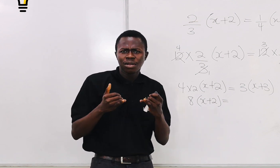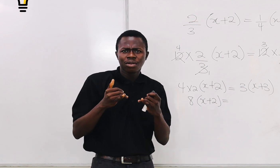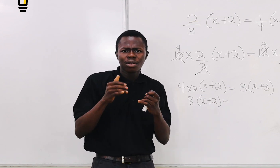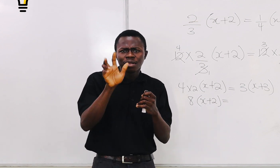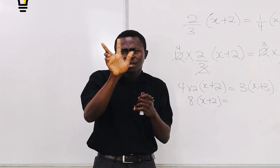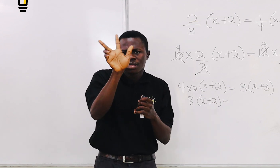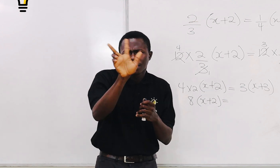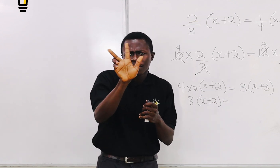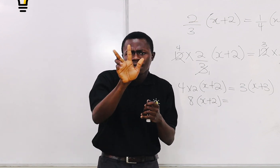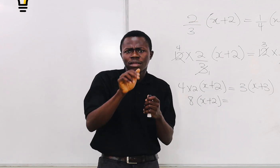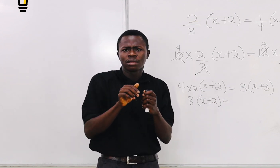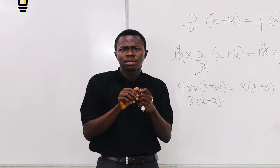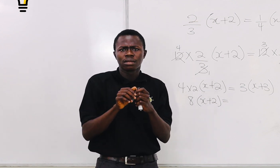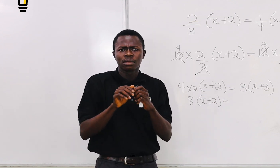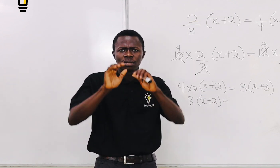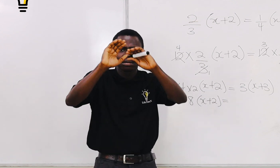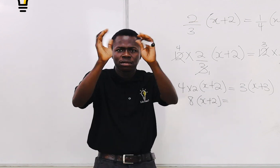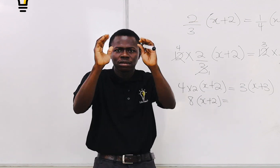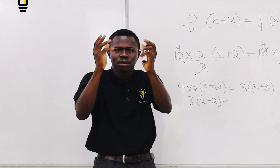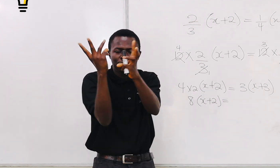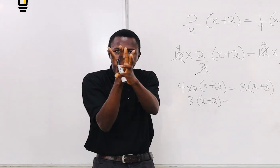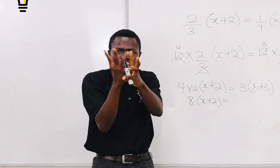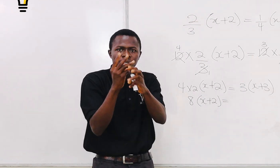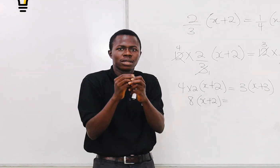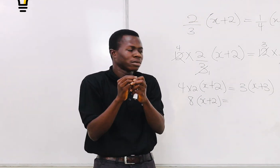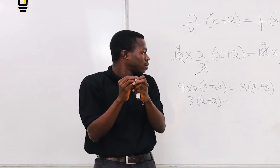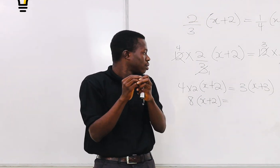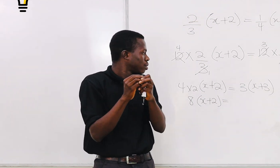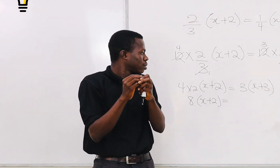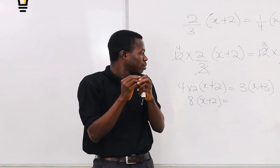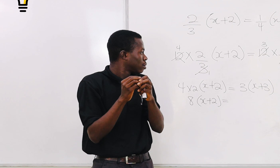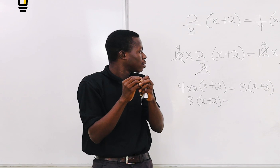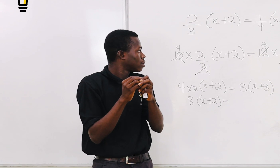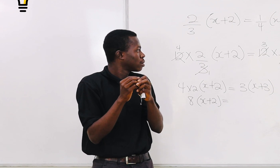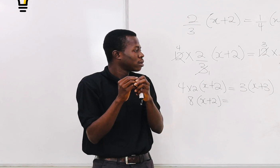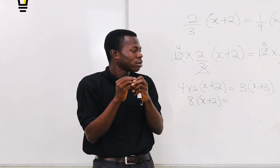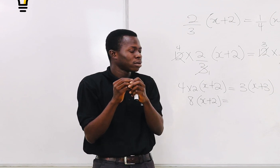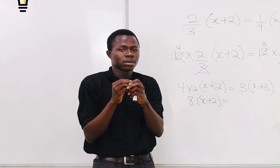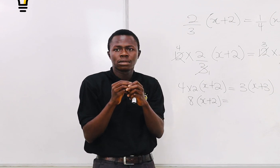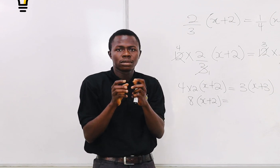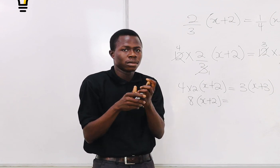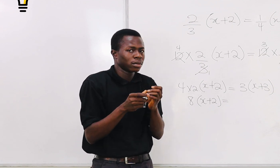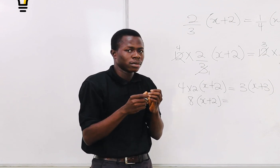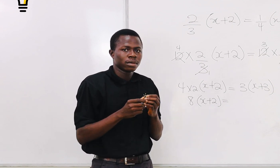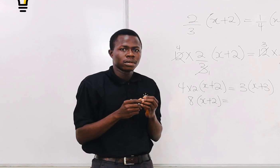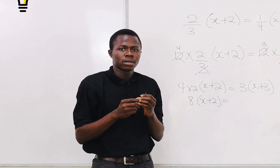Then we go to the next expression, which is 3, multiplying the bracket x plus 3.